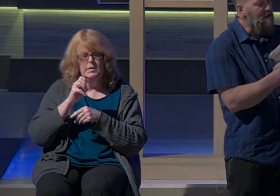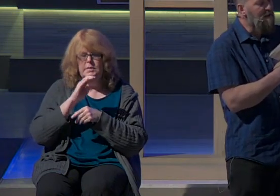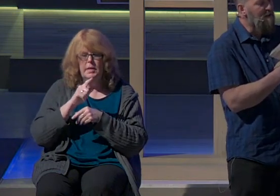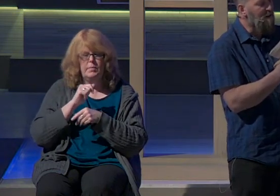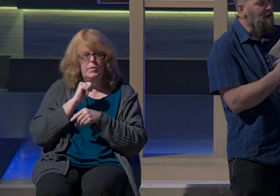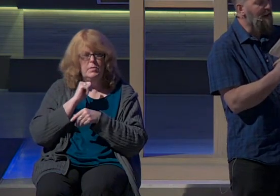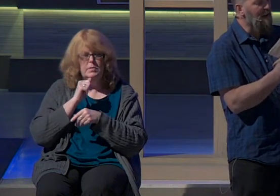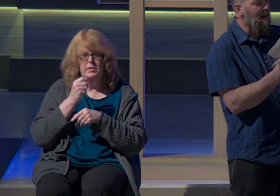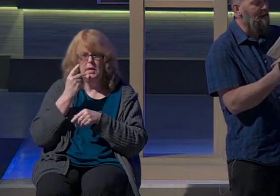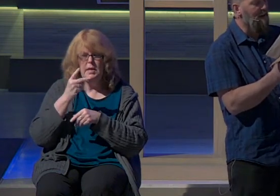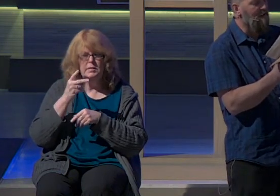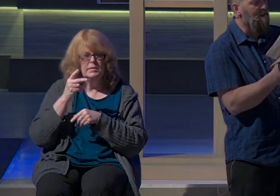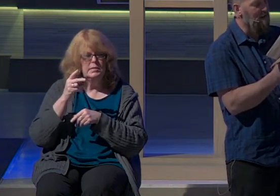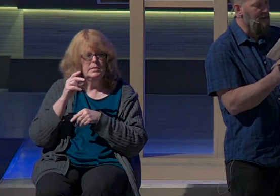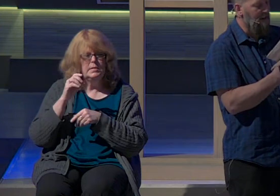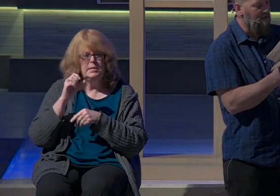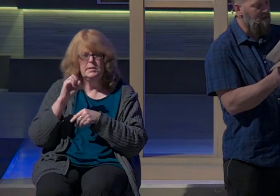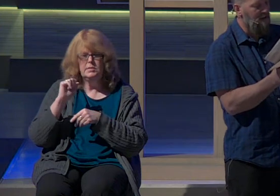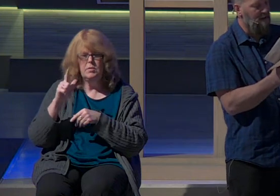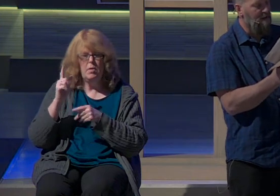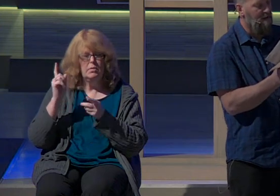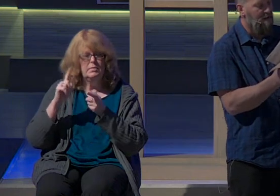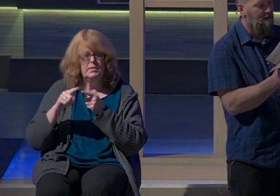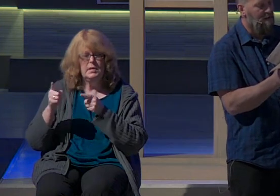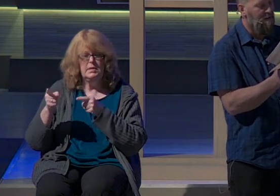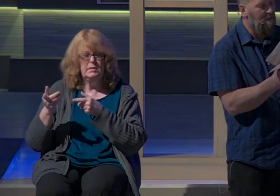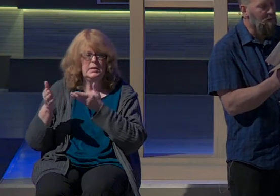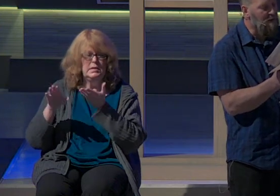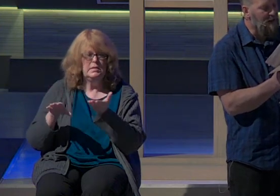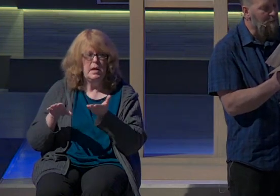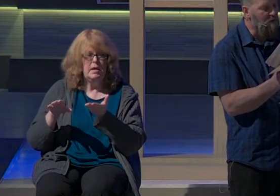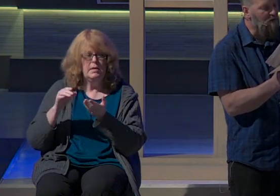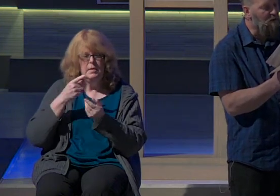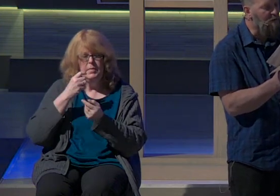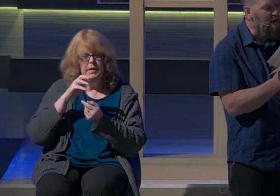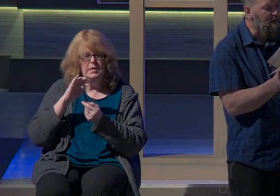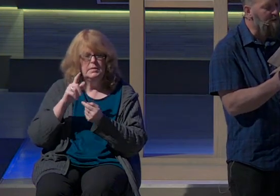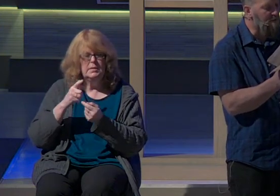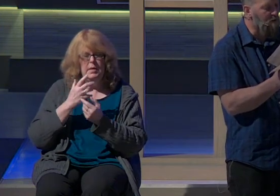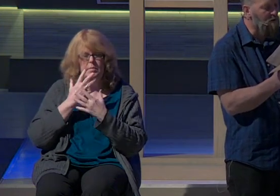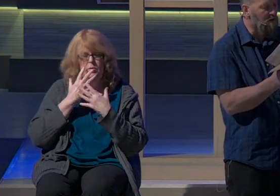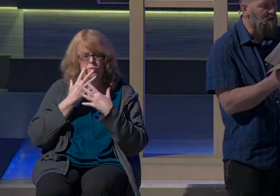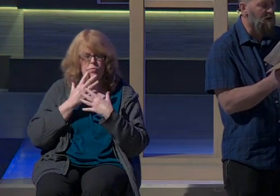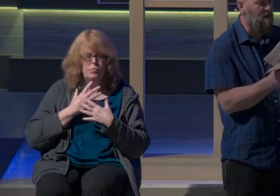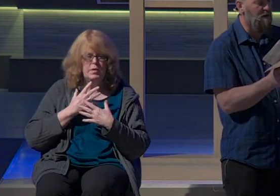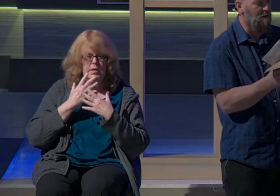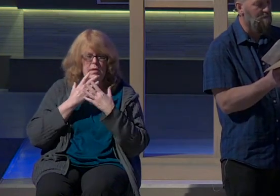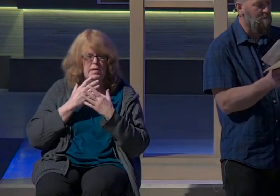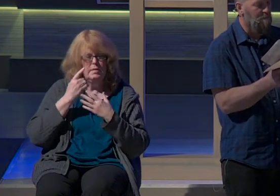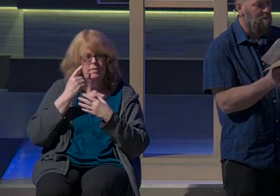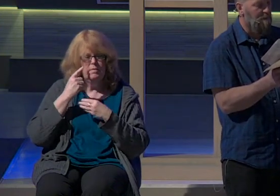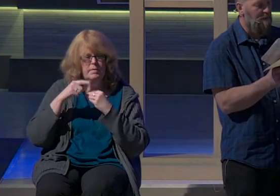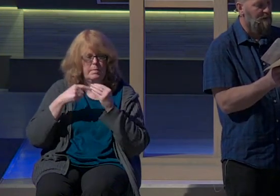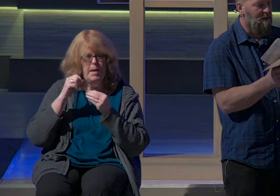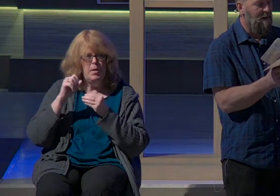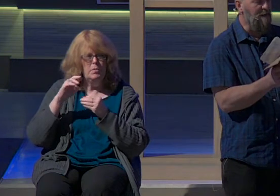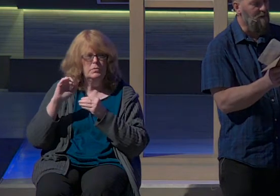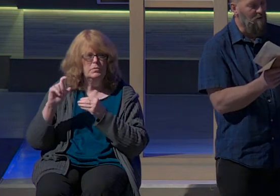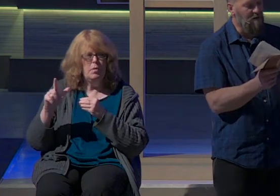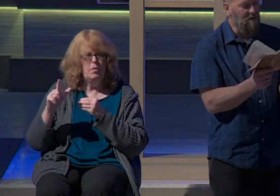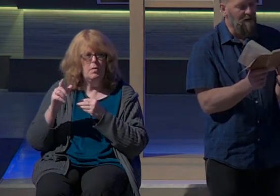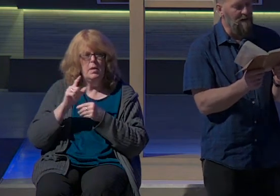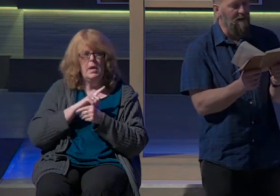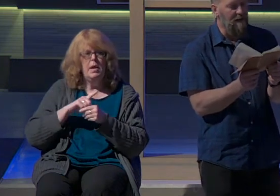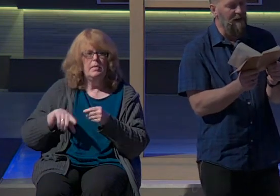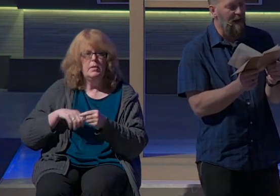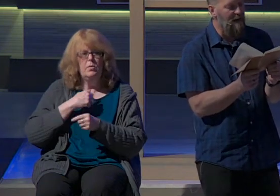not see Saul again until the day of his death, for Samuel grieved over Saul, and the